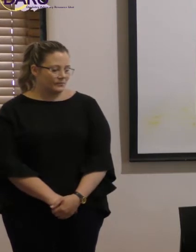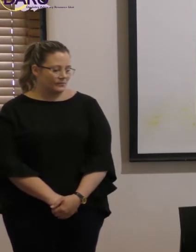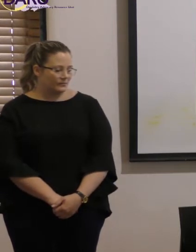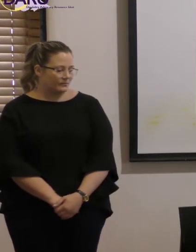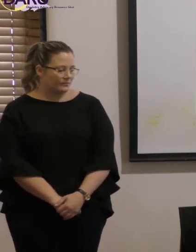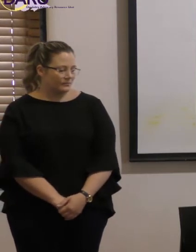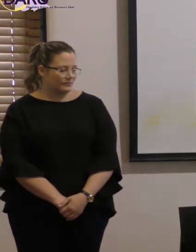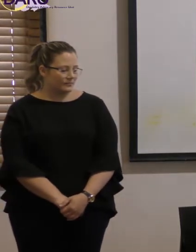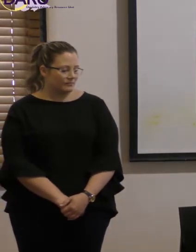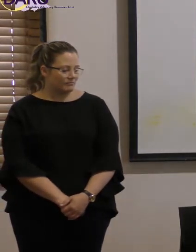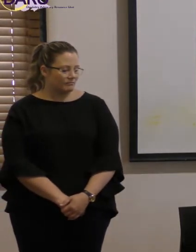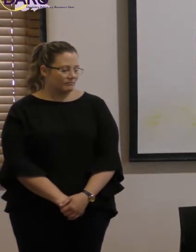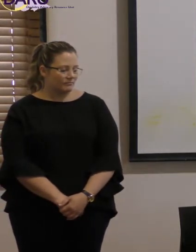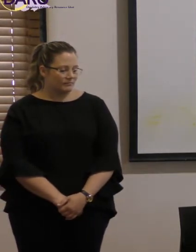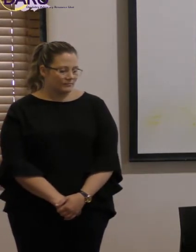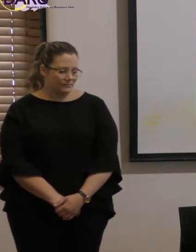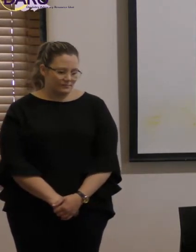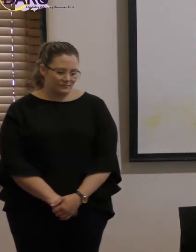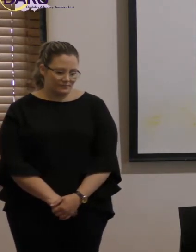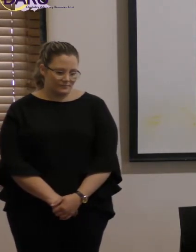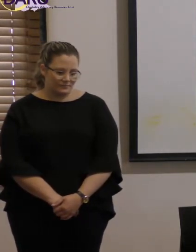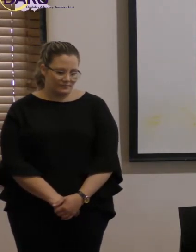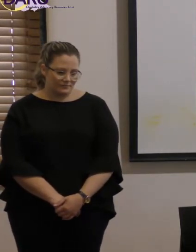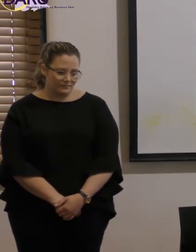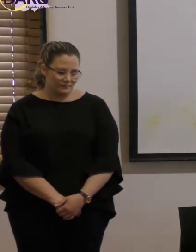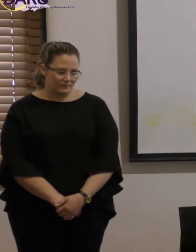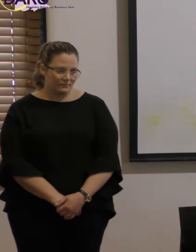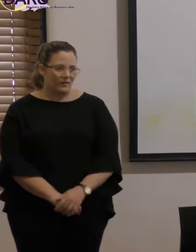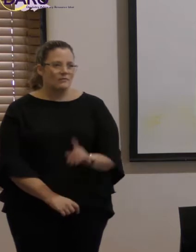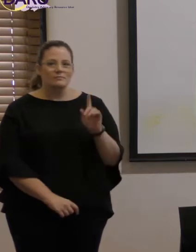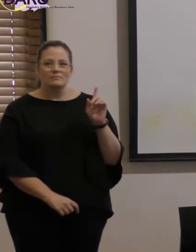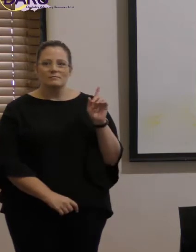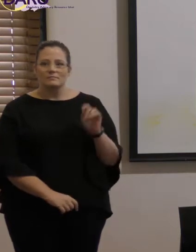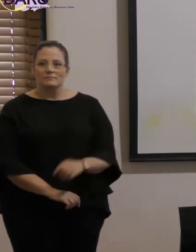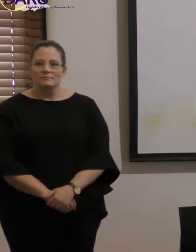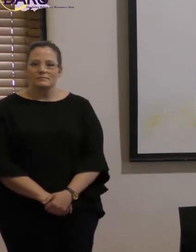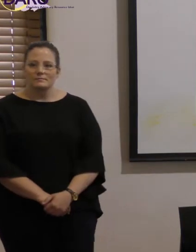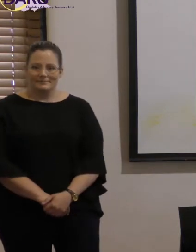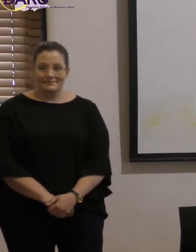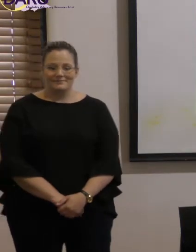And that's just flicking through what's in that paper.